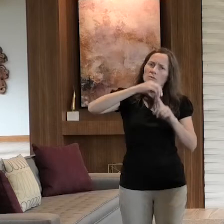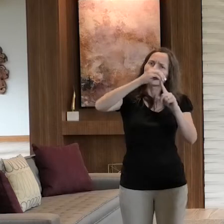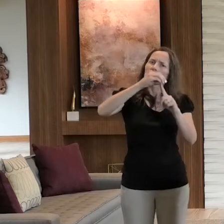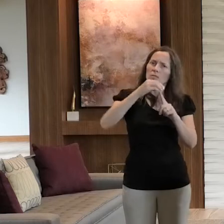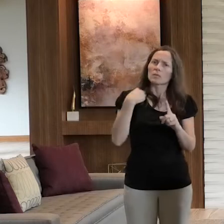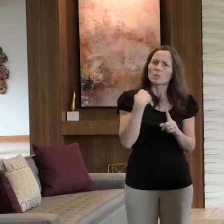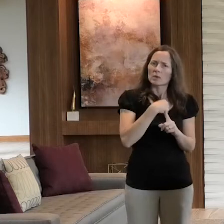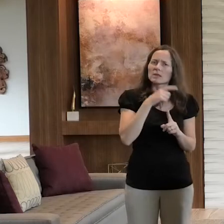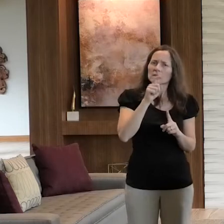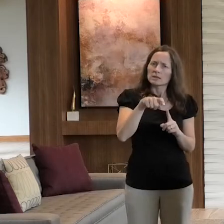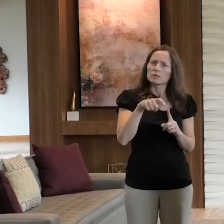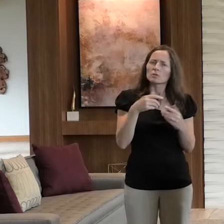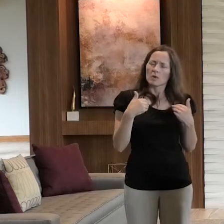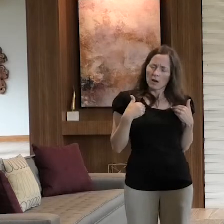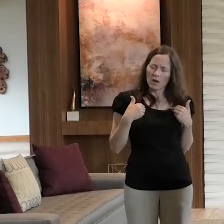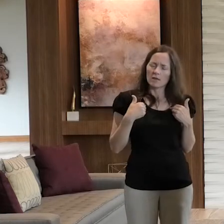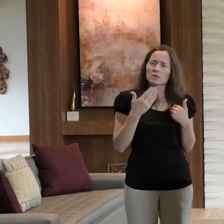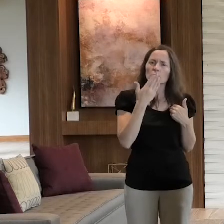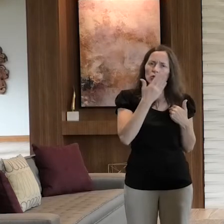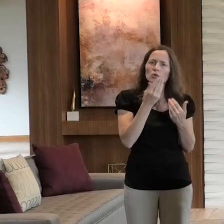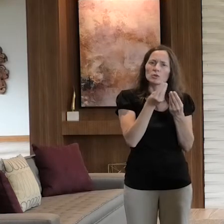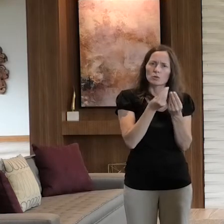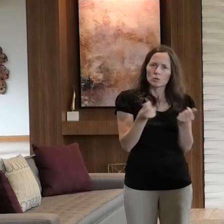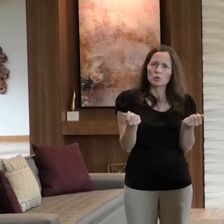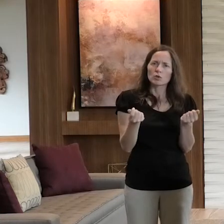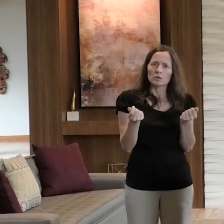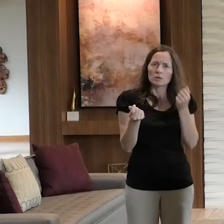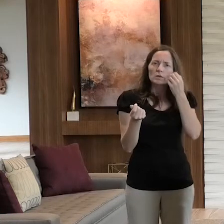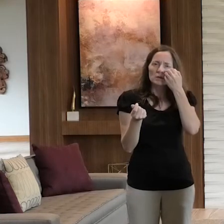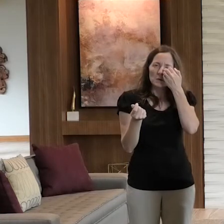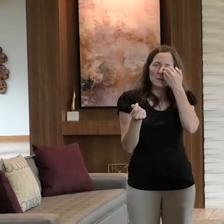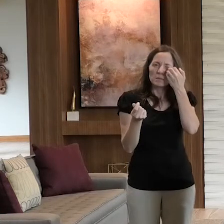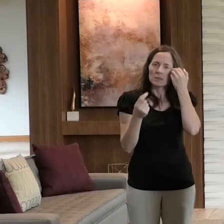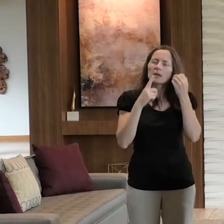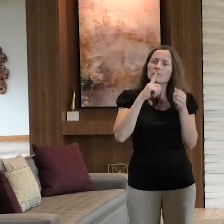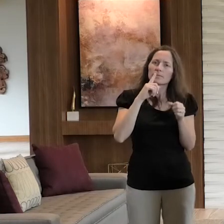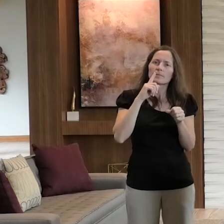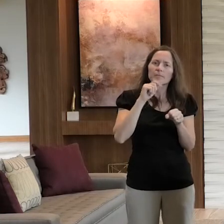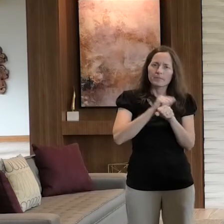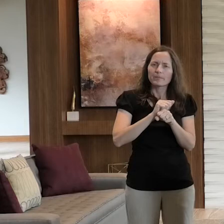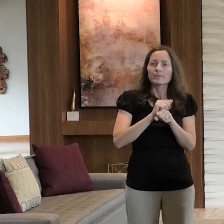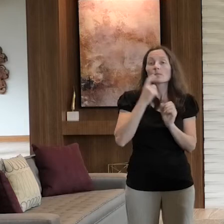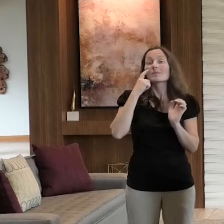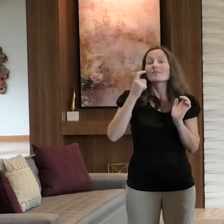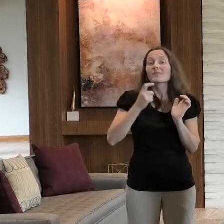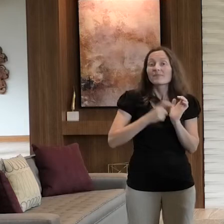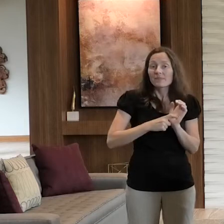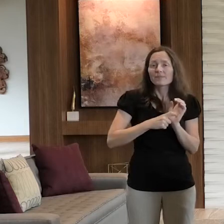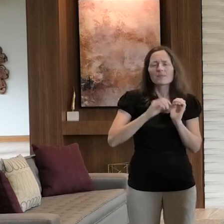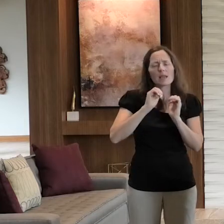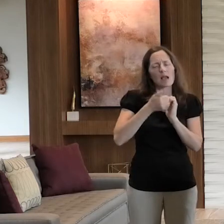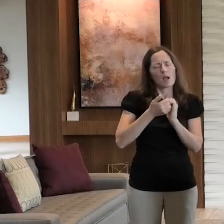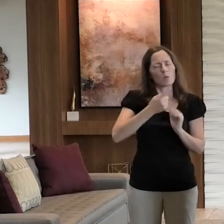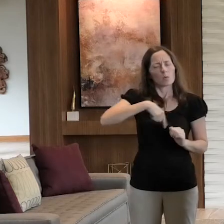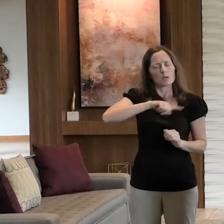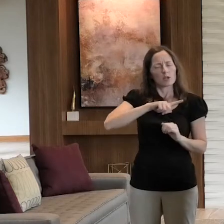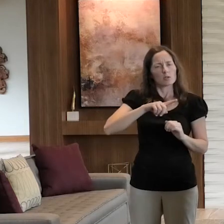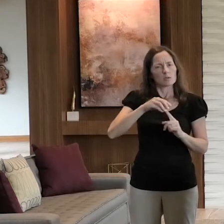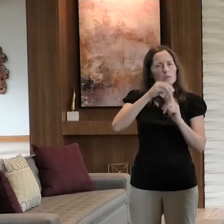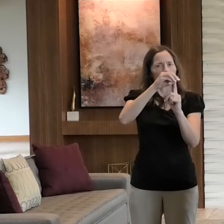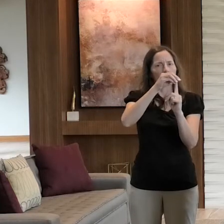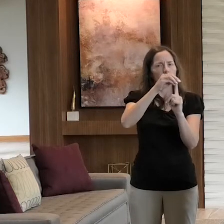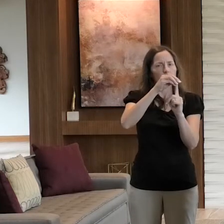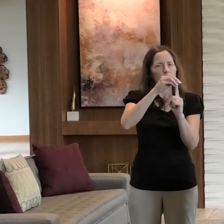to have a solution that recognizes what makes us special. And that